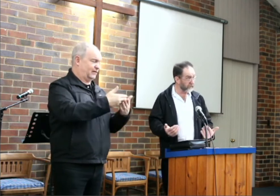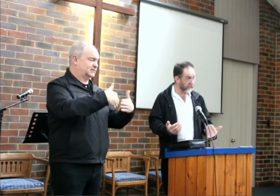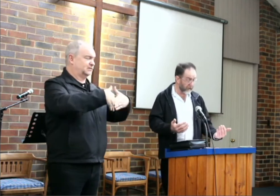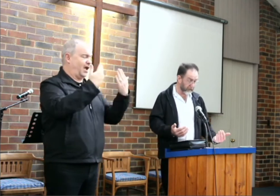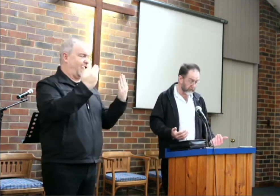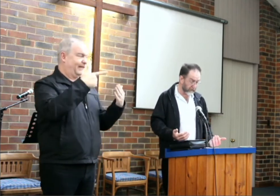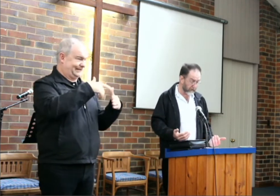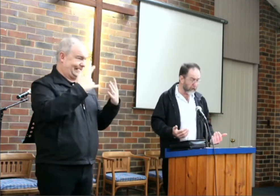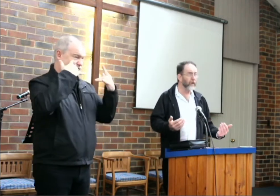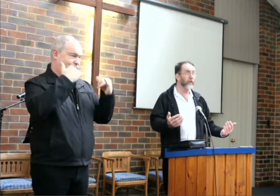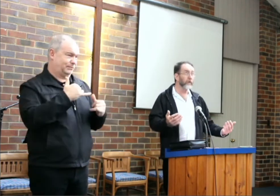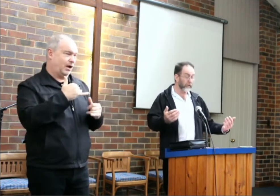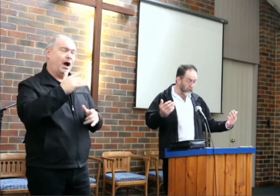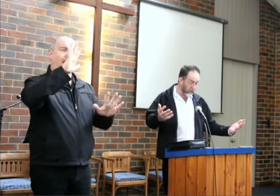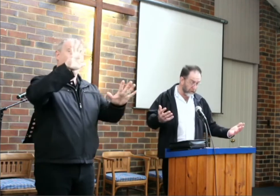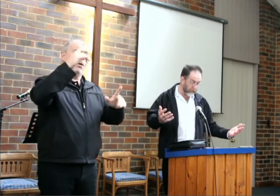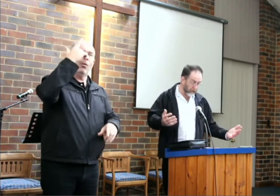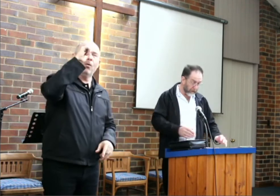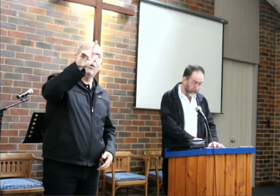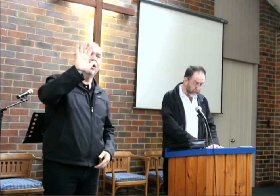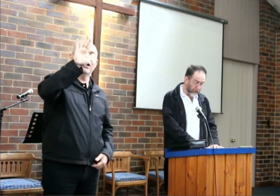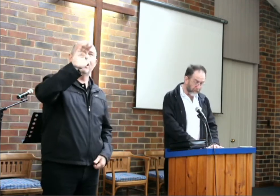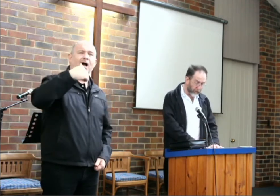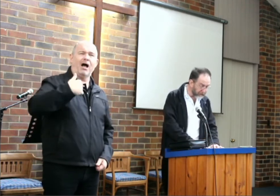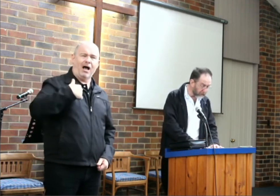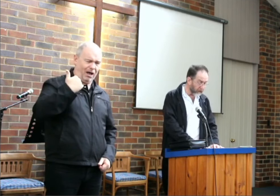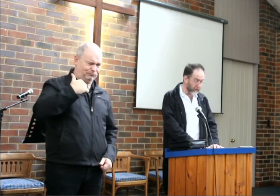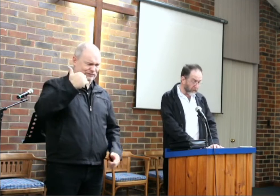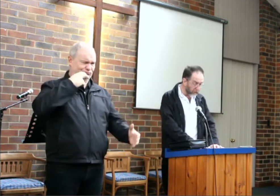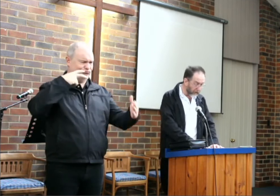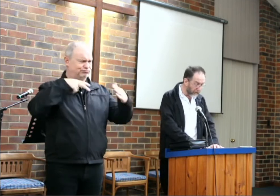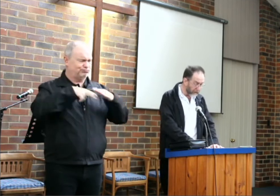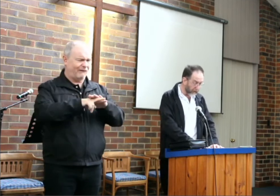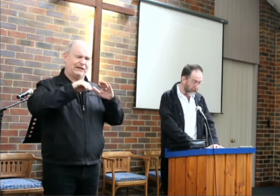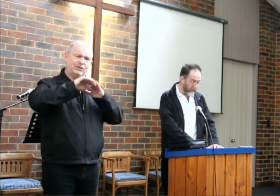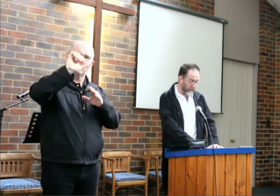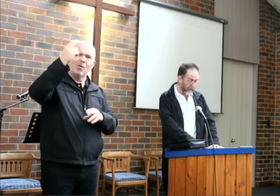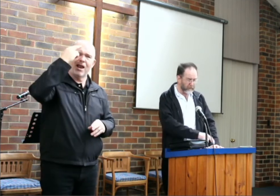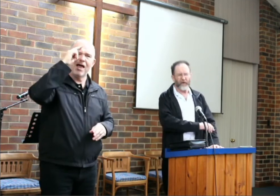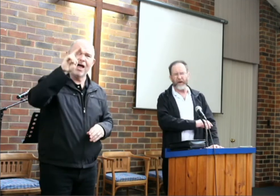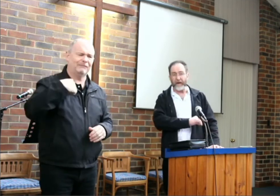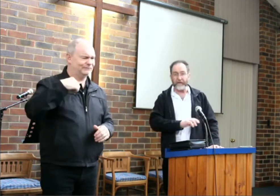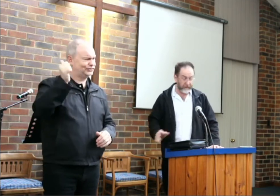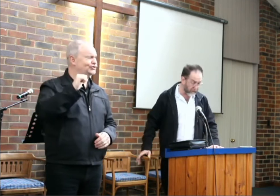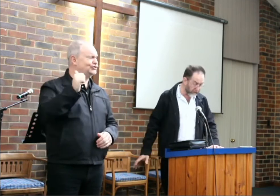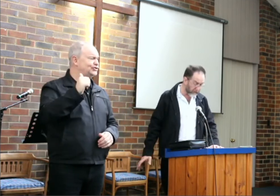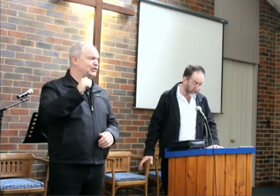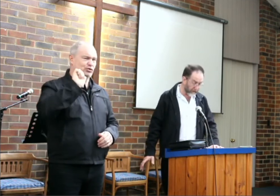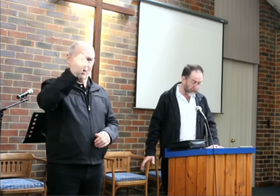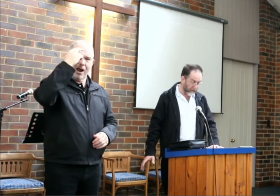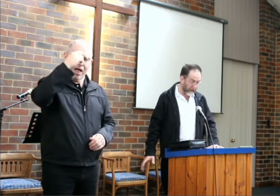which is the day of judgment, Lord, Lord, did we not prophesy in your name, and in your name drive out